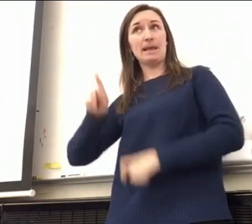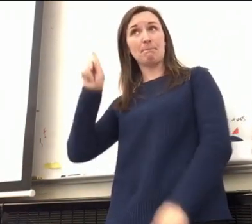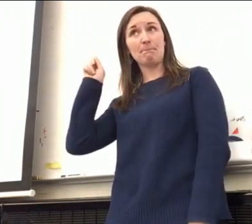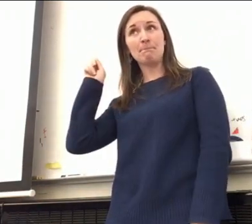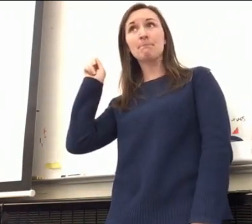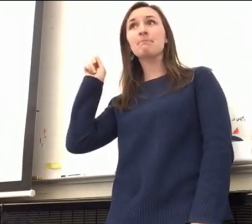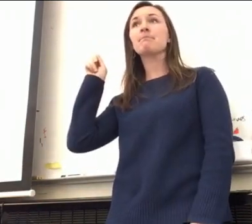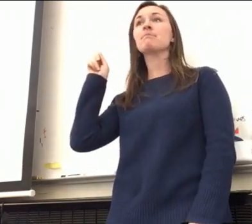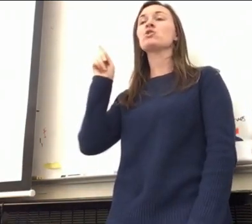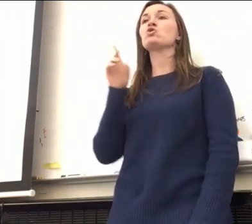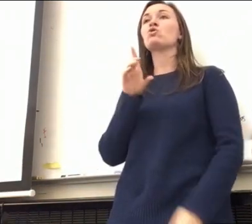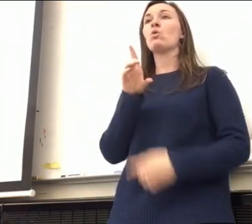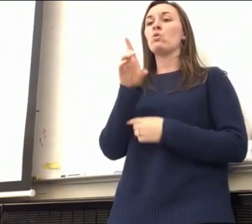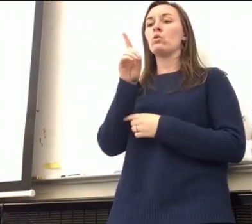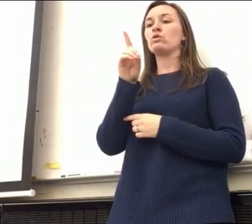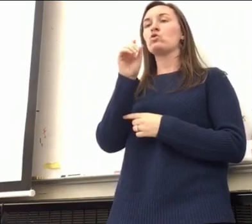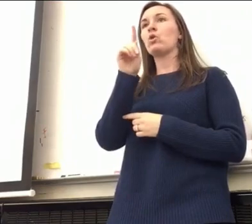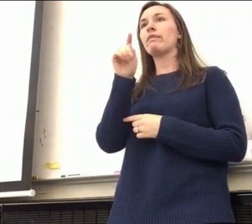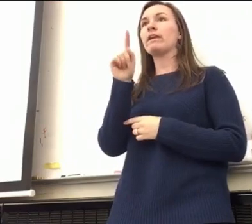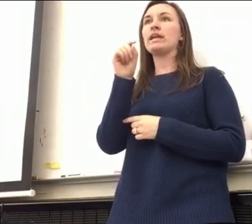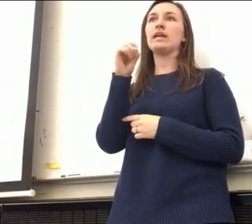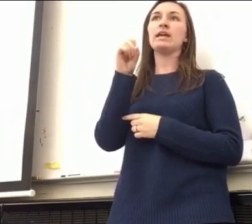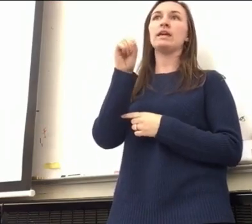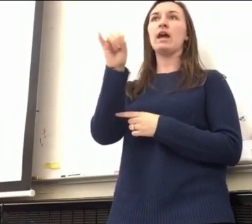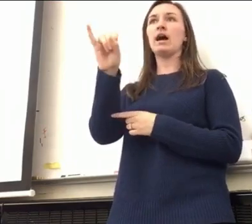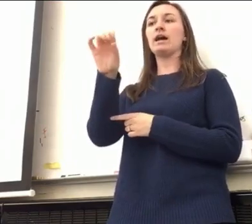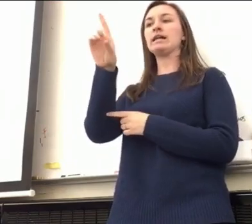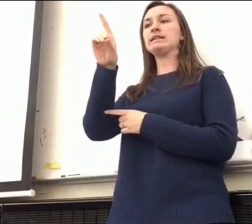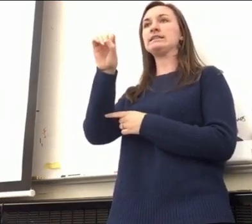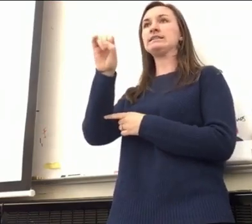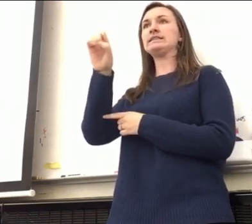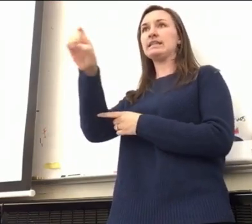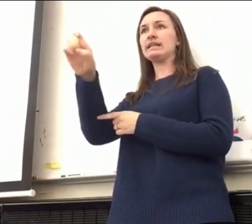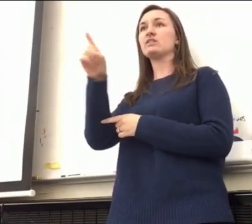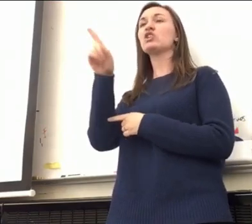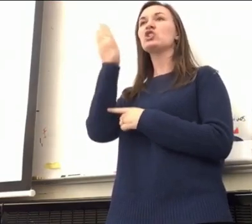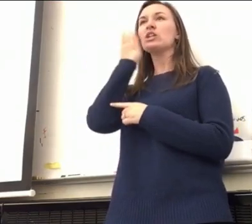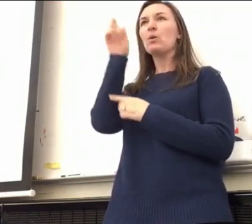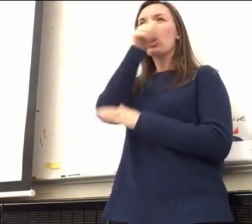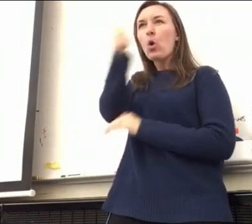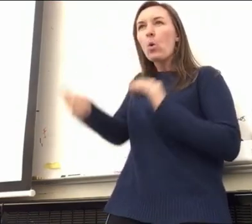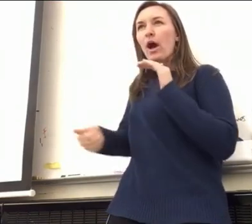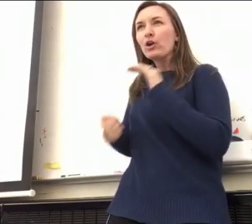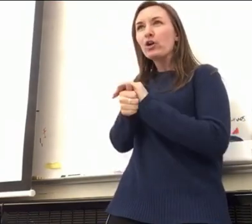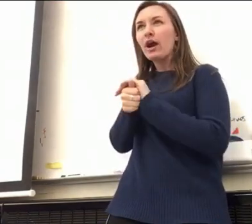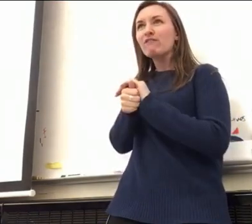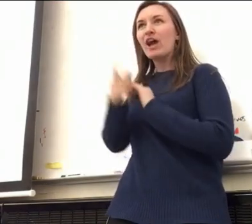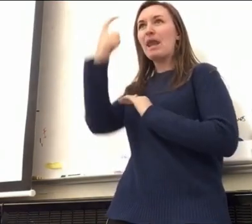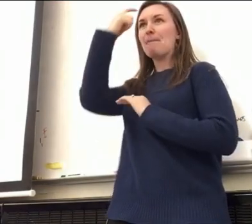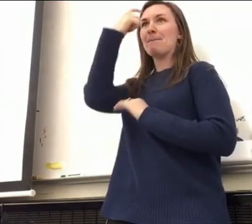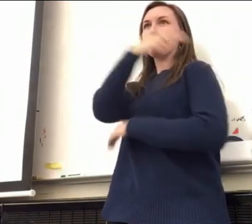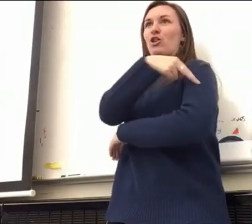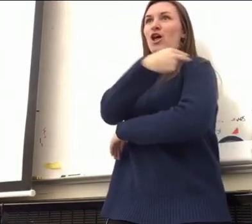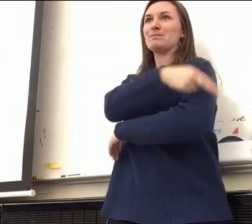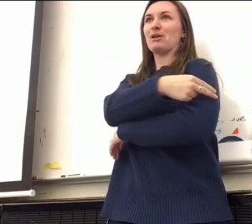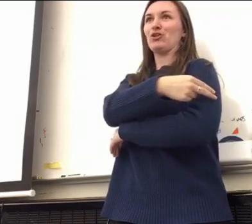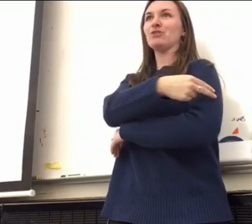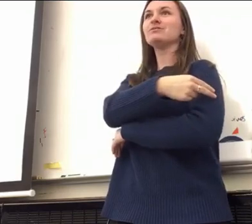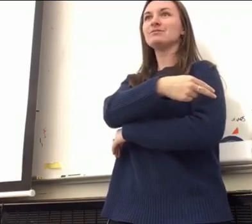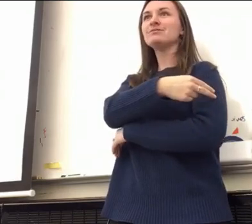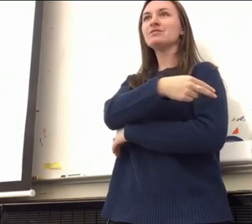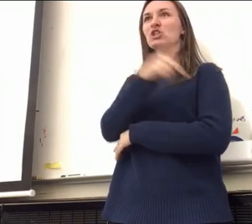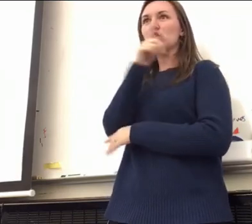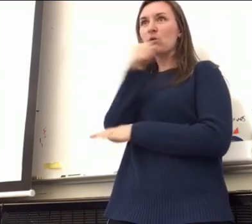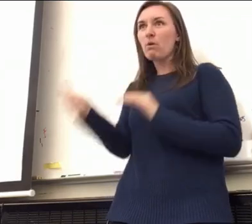Dorothea Dix is going to be prison reform. Now, prior to this time, she is going to go undercover at a mental hospital. While she's at this mental